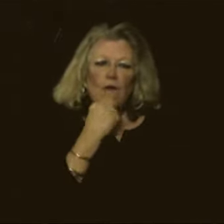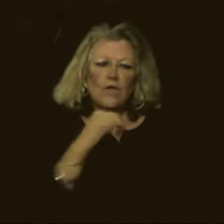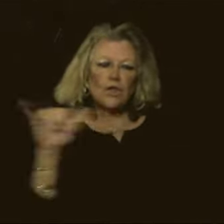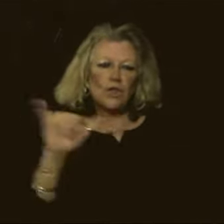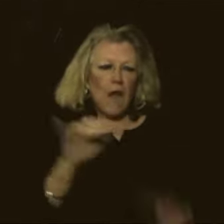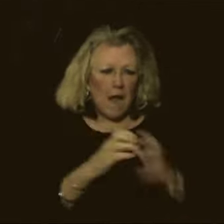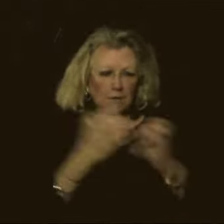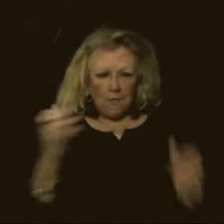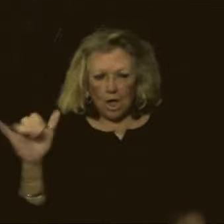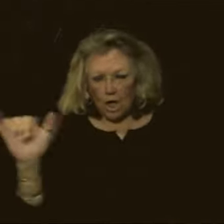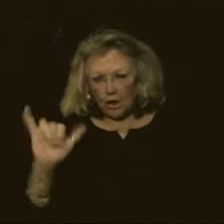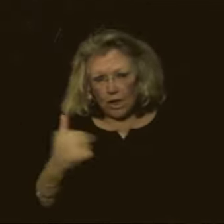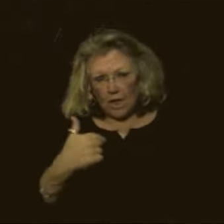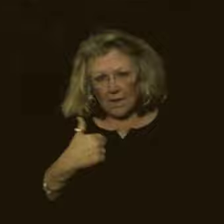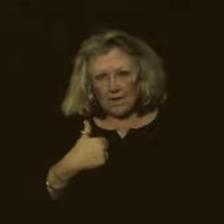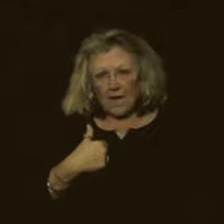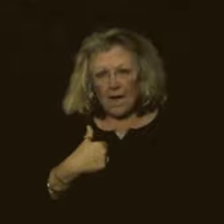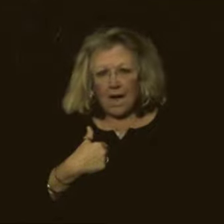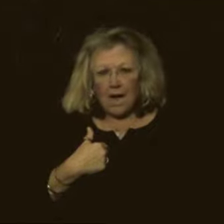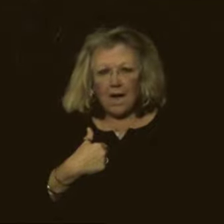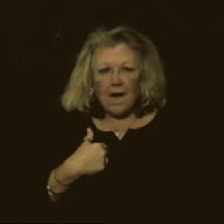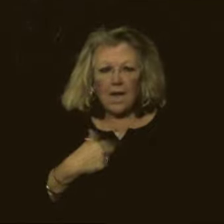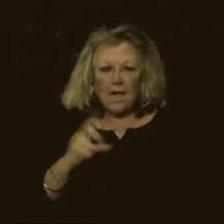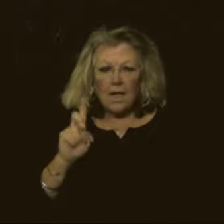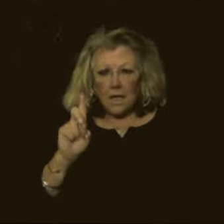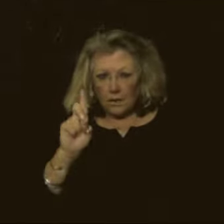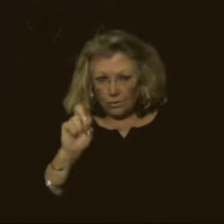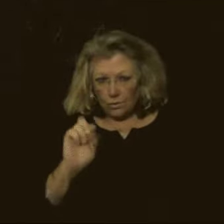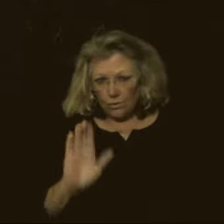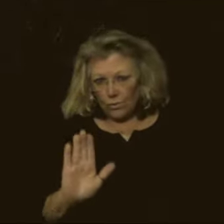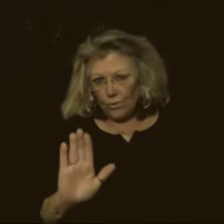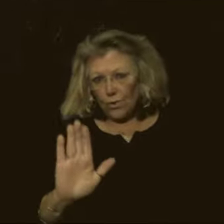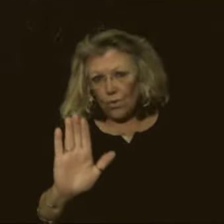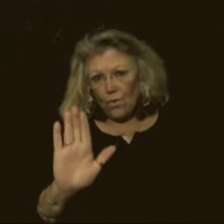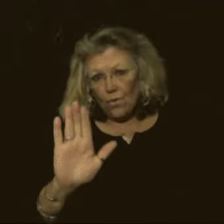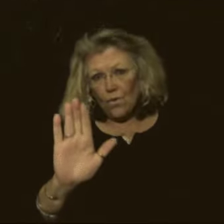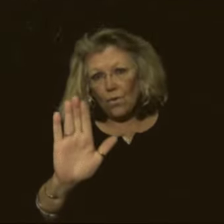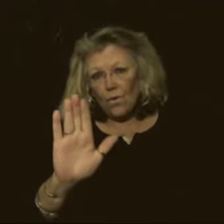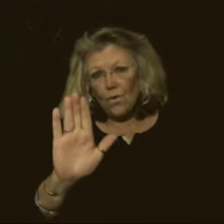Cherish as much as I do